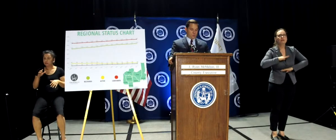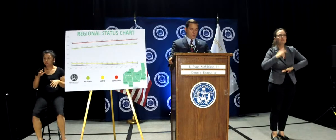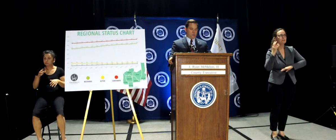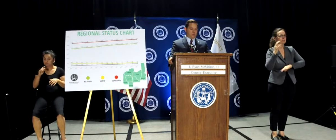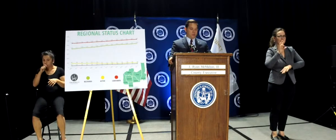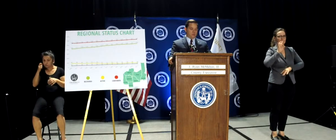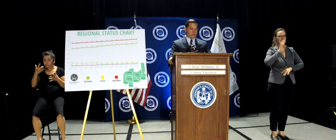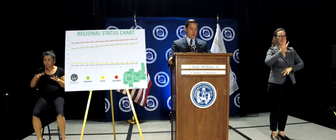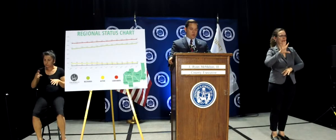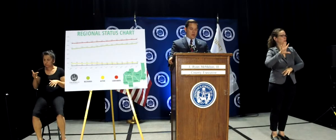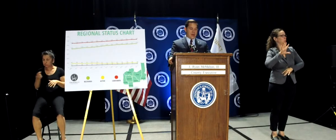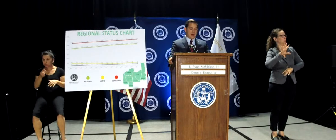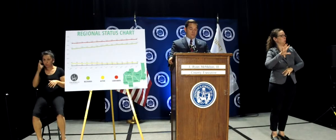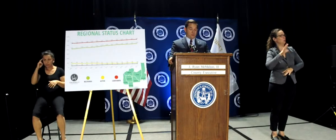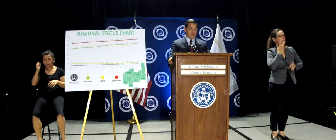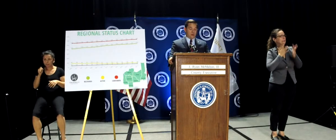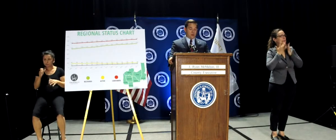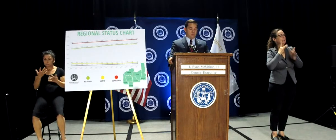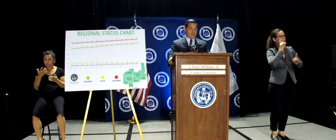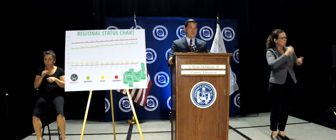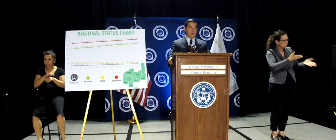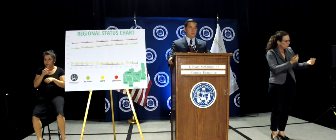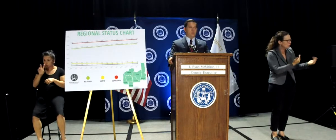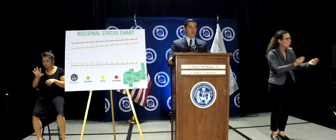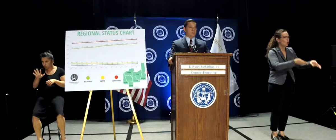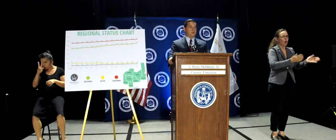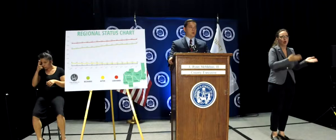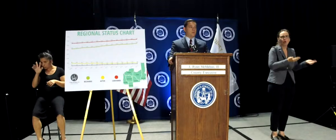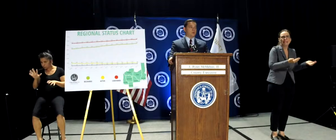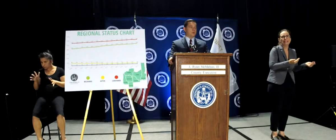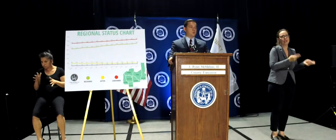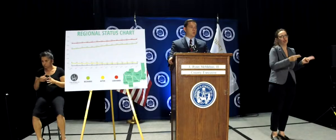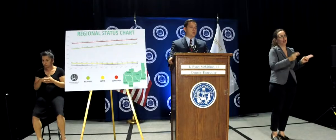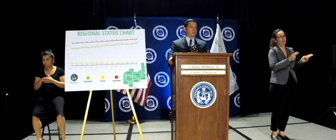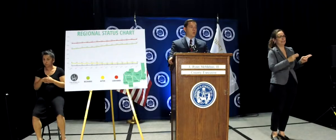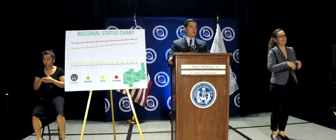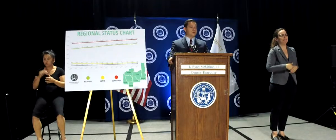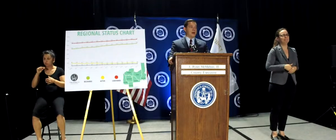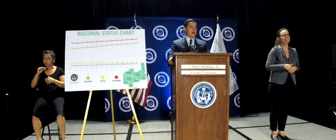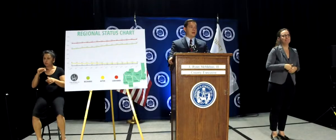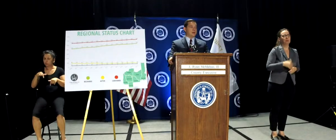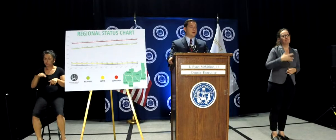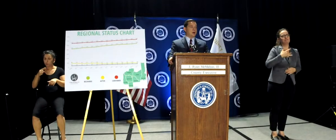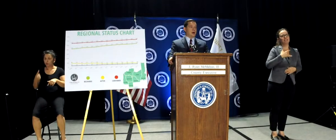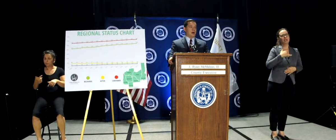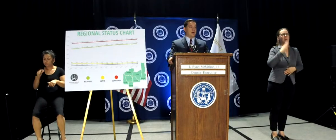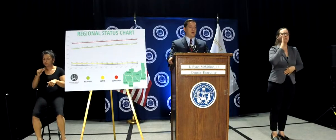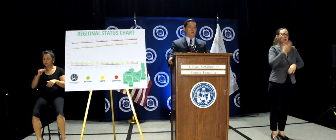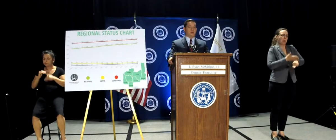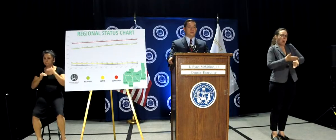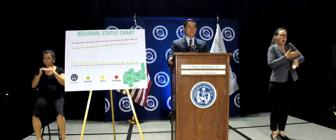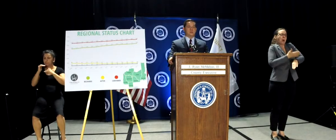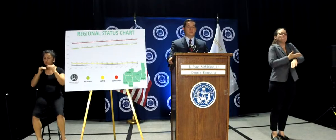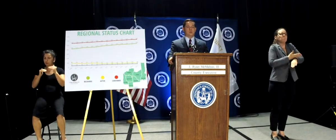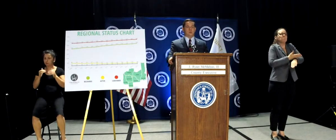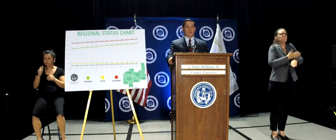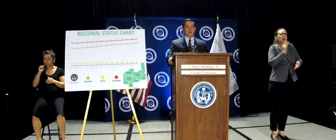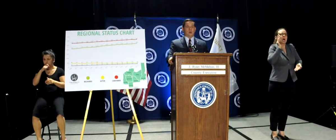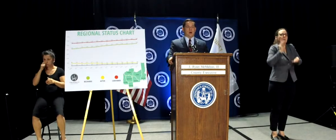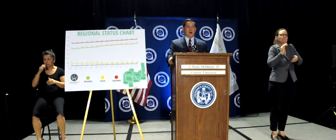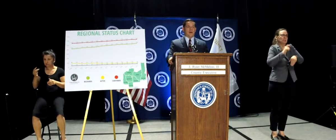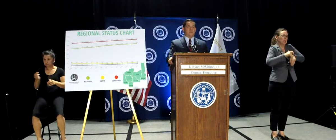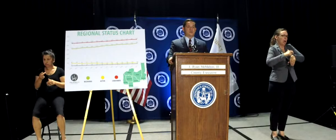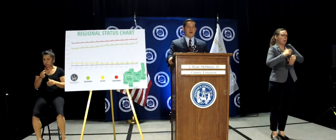those. We believe we have made some improvements, hopefully this week, towards that, and we'll continue